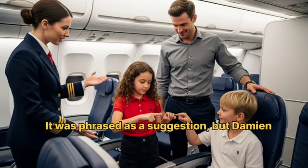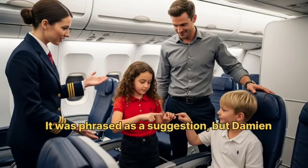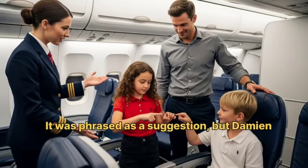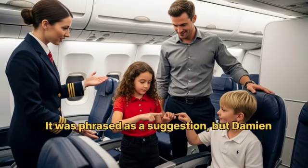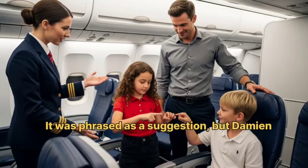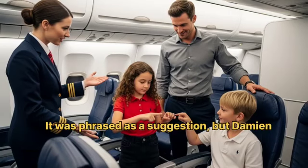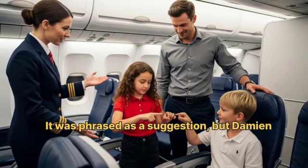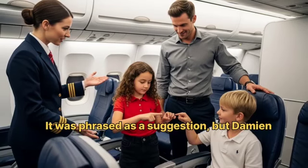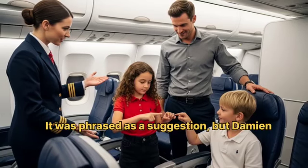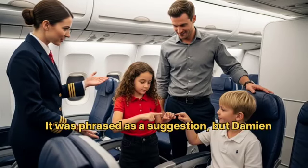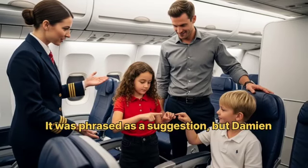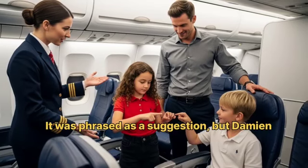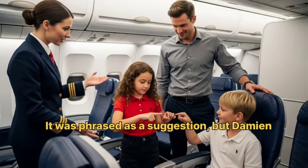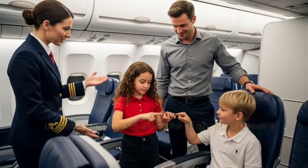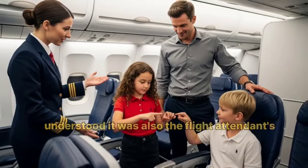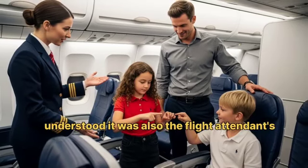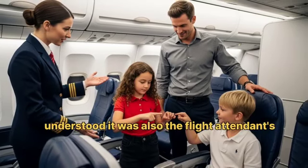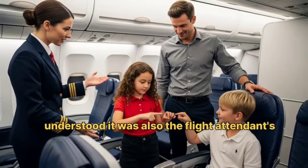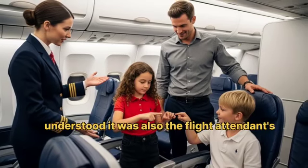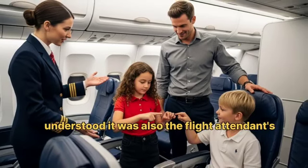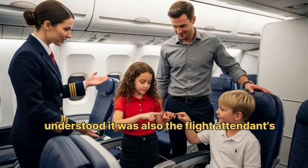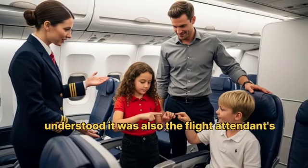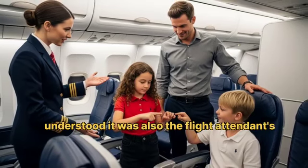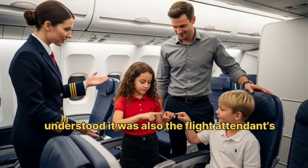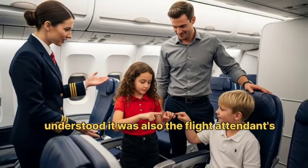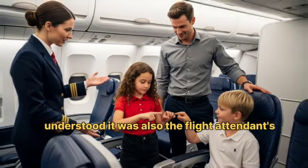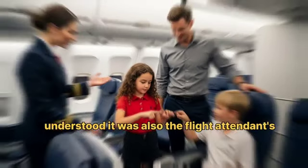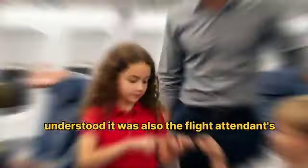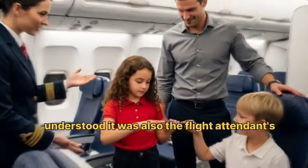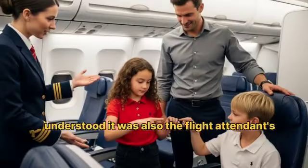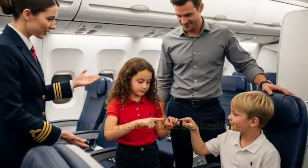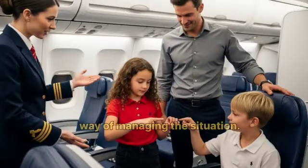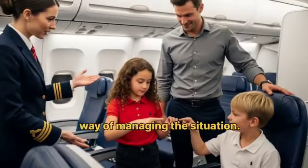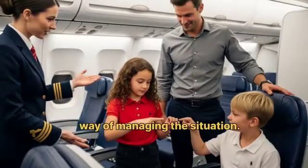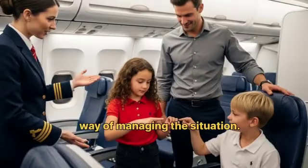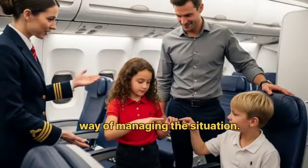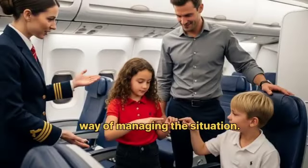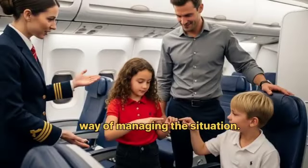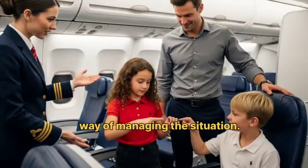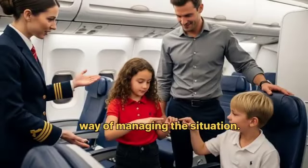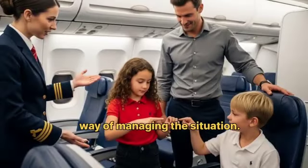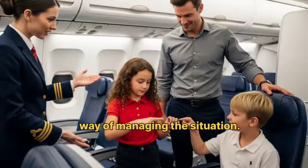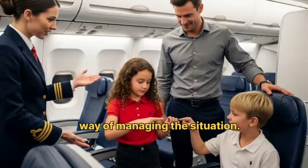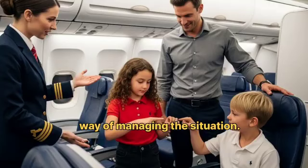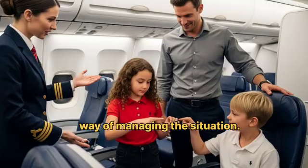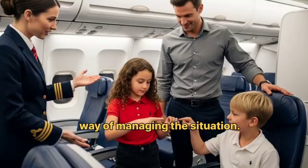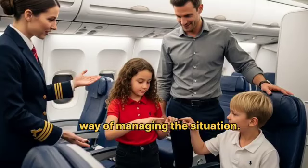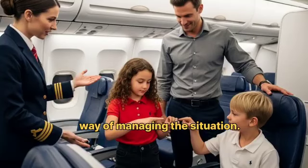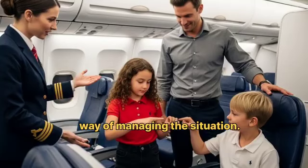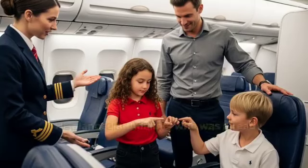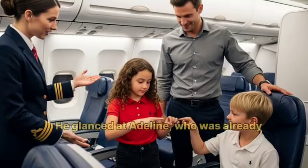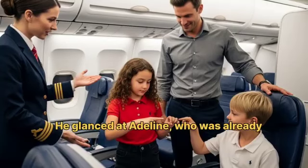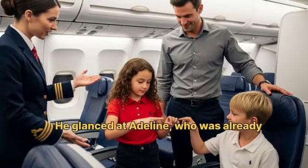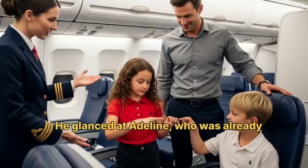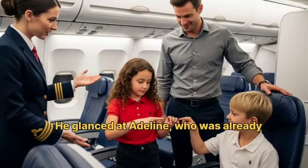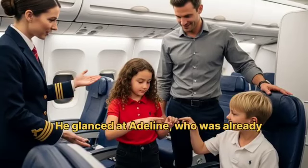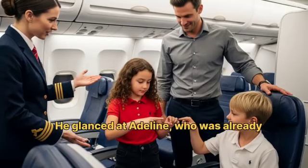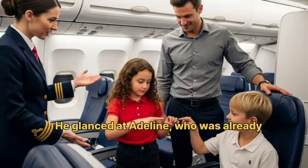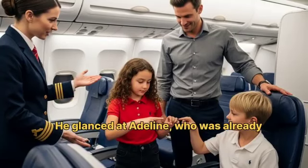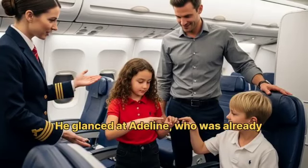as a suggestion, but Damien understood it was also the flight attendant's way of managing the situation. He glanced at Adeline, who